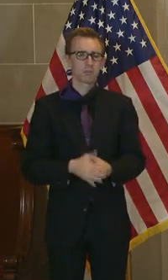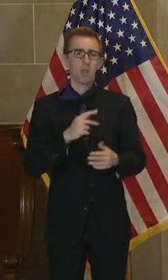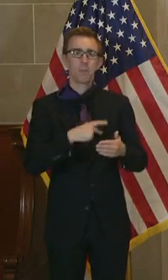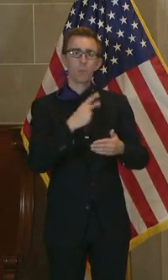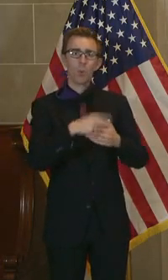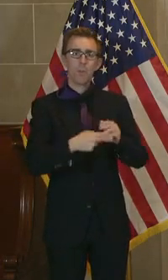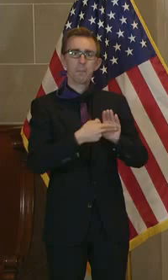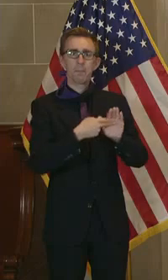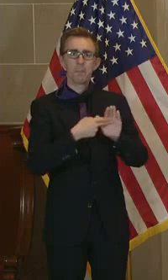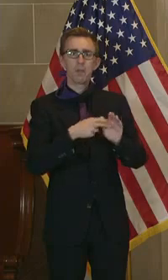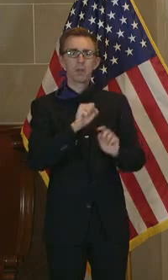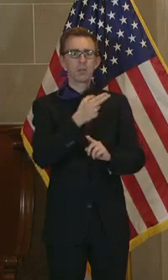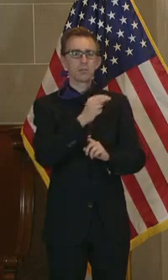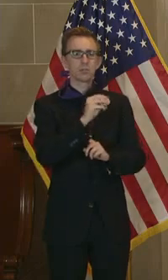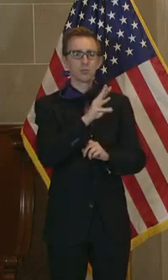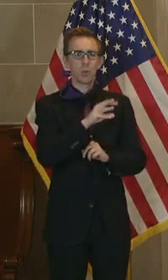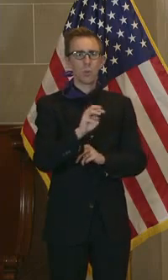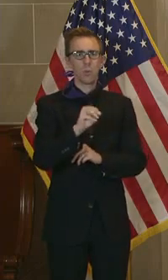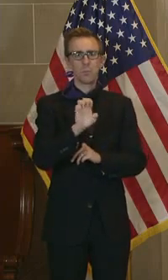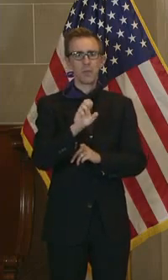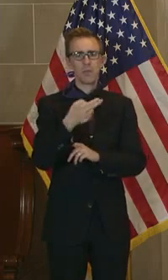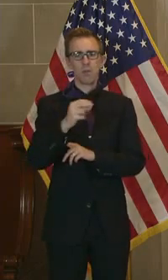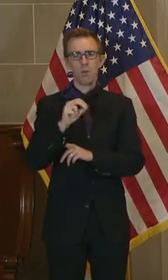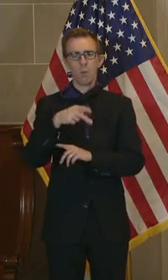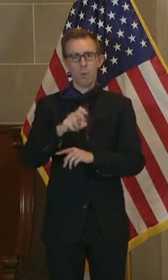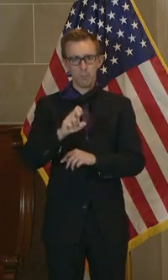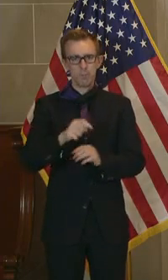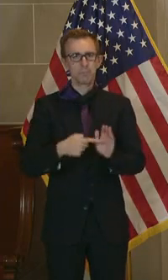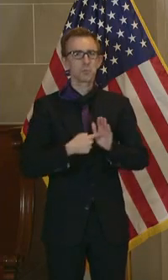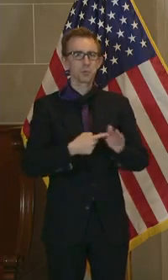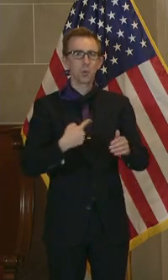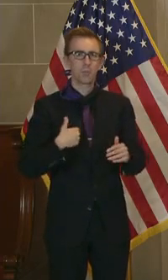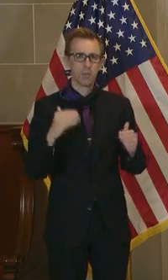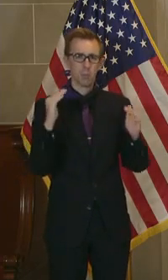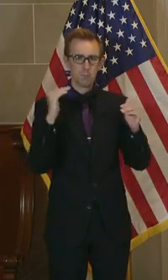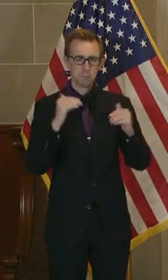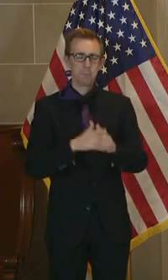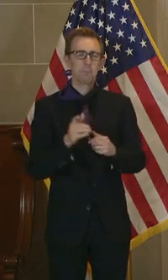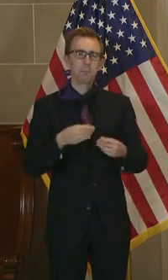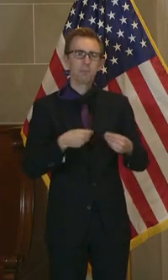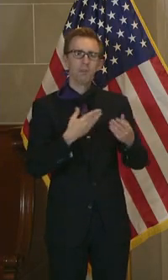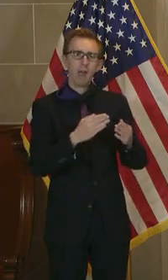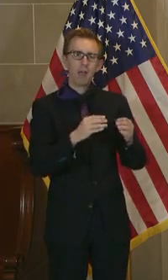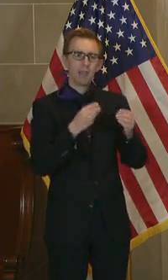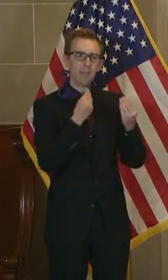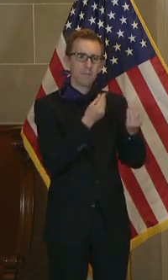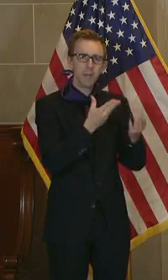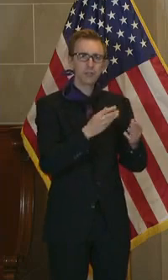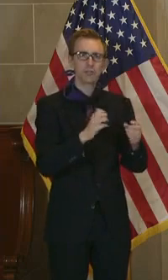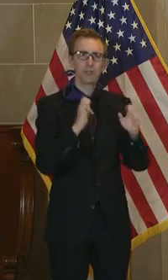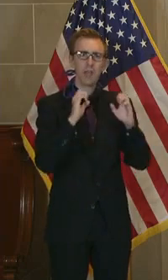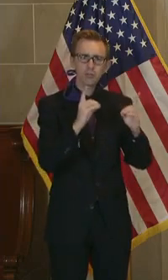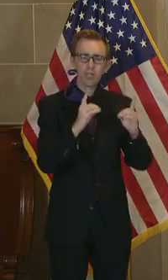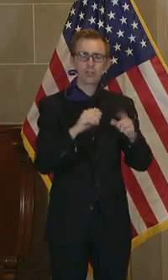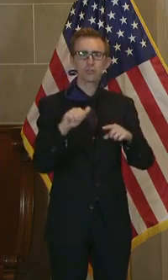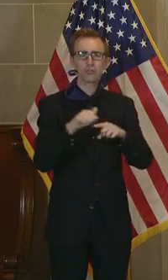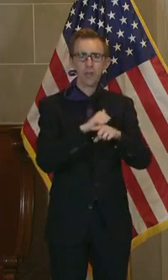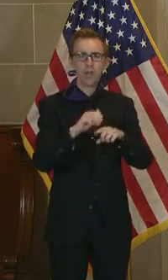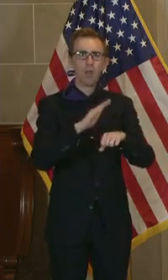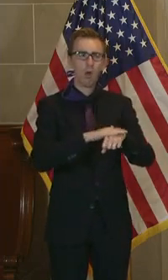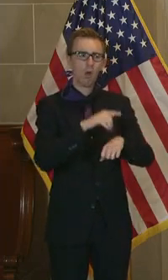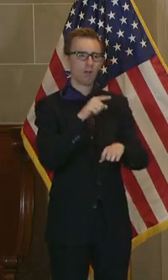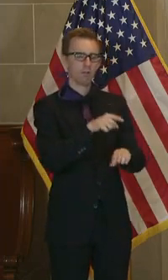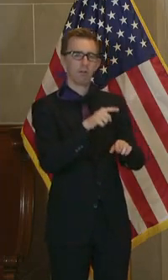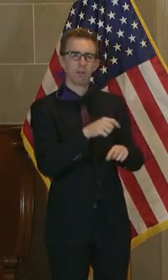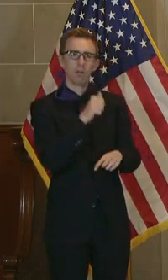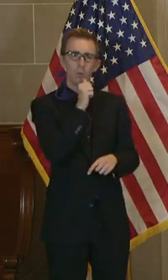called Show Me Hope, and it provides information, education, and training on coping skills, problem solving,